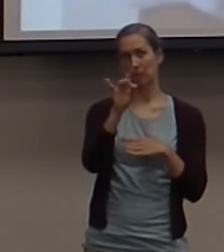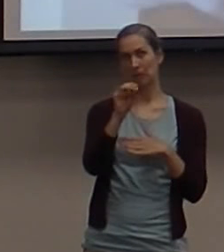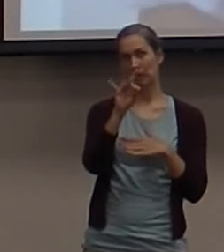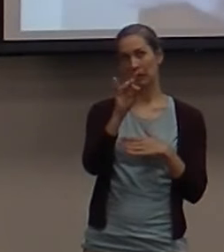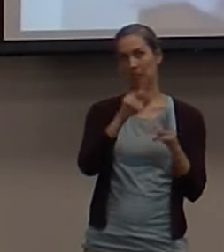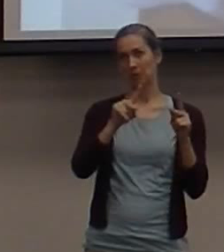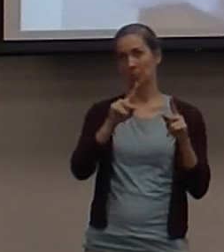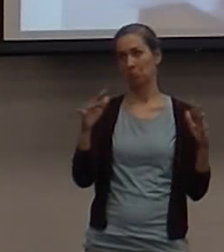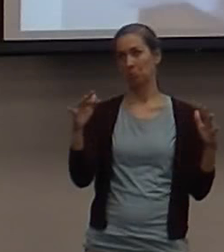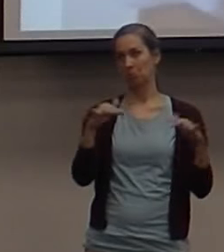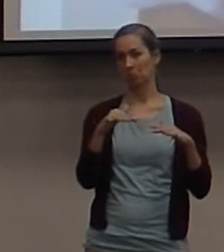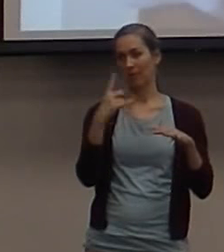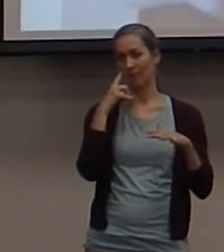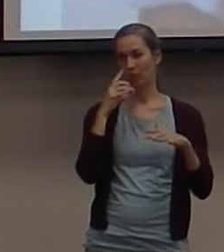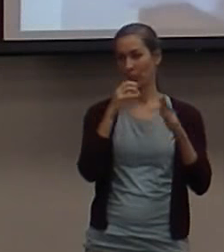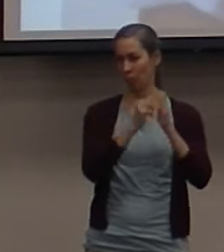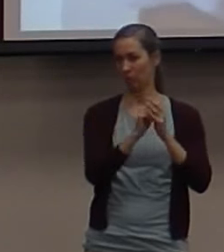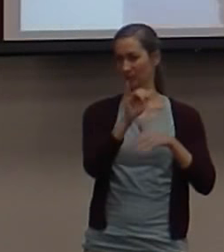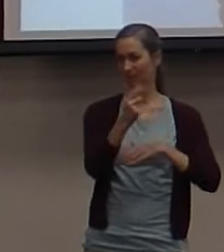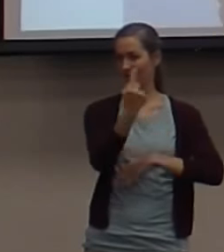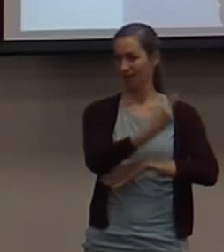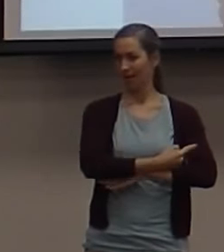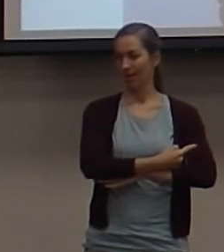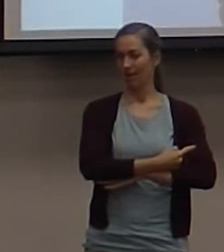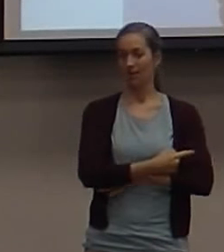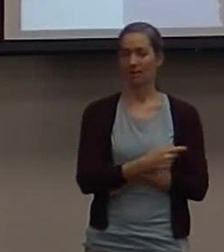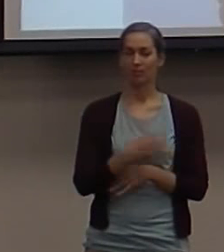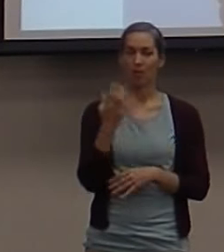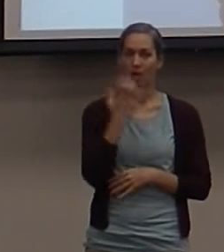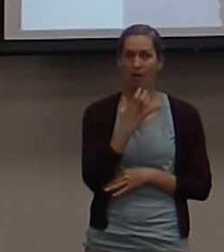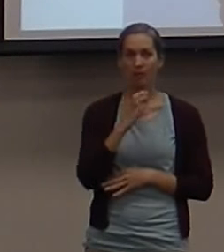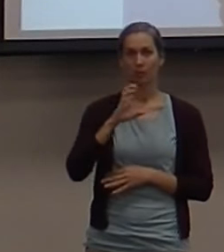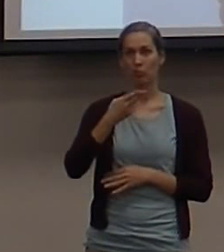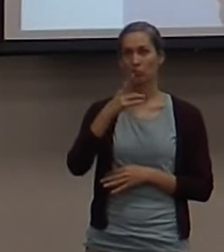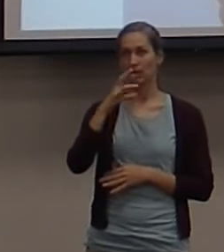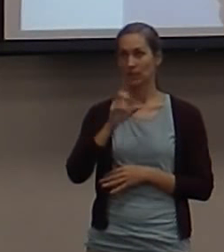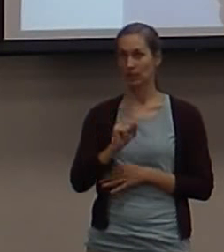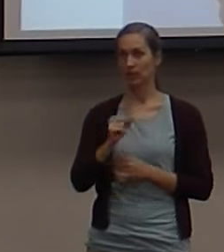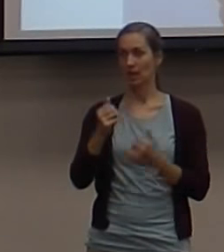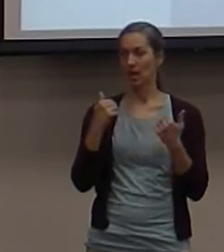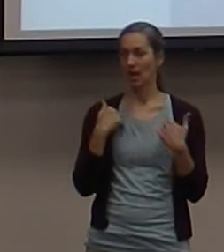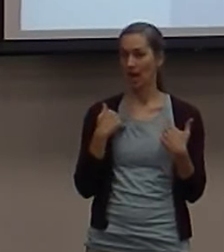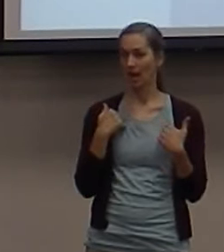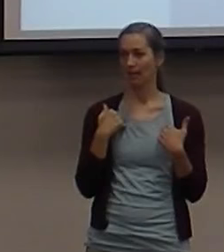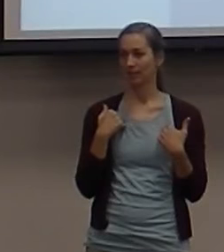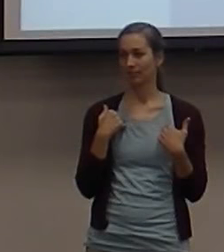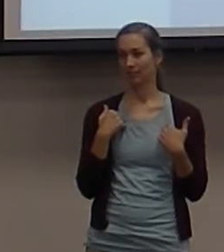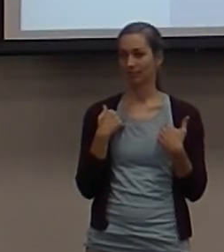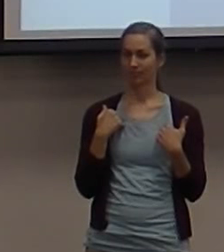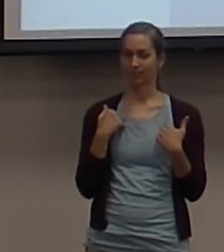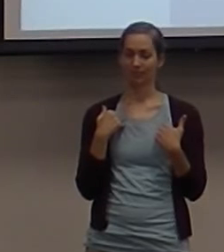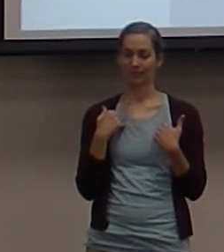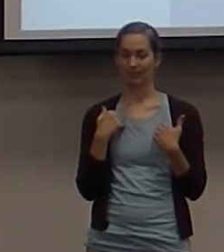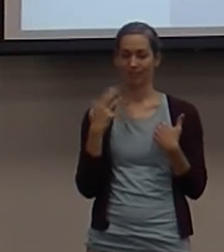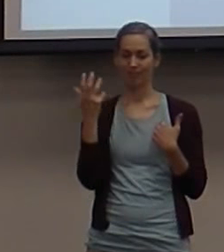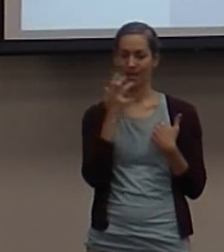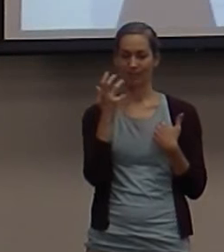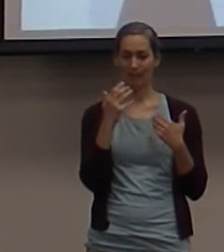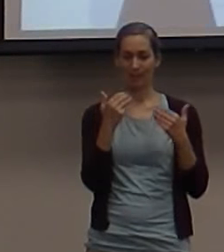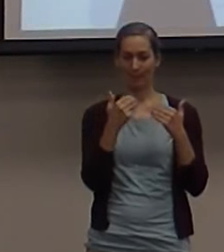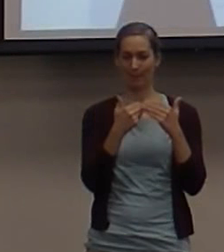room that day. And it was awesome. Chris brought this amazing birthing message for the